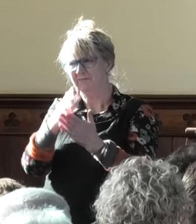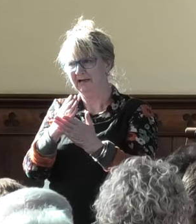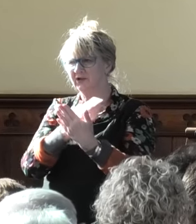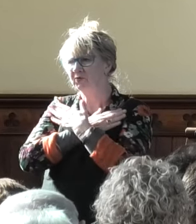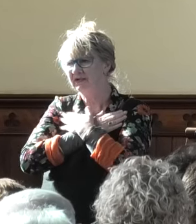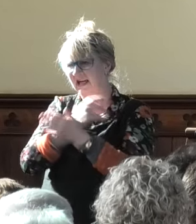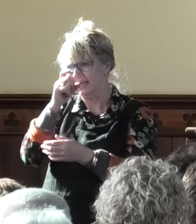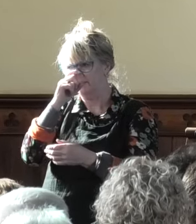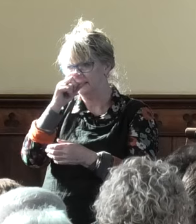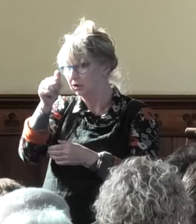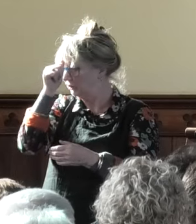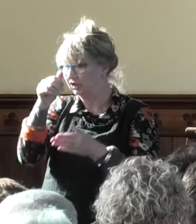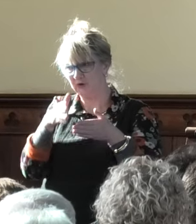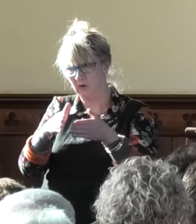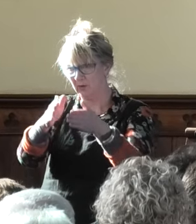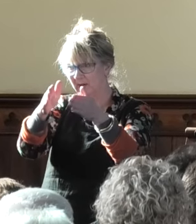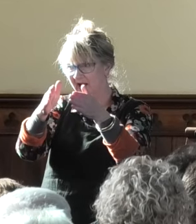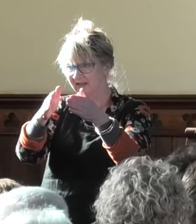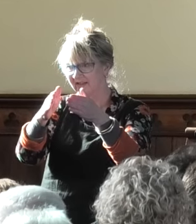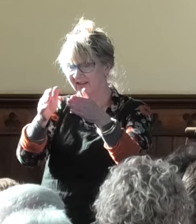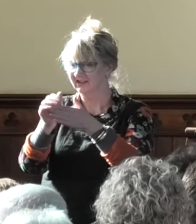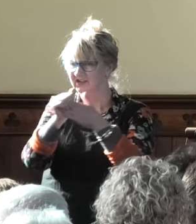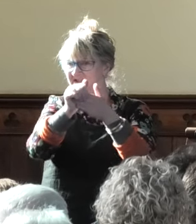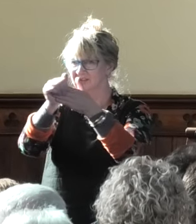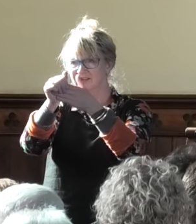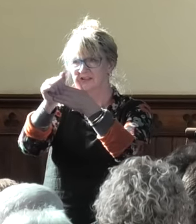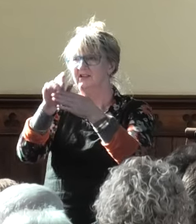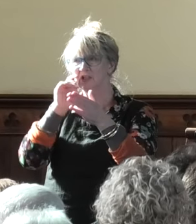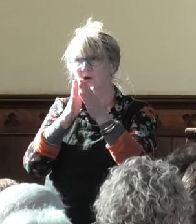knew where she was going and beat us all to heaven to be with her dad.